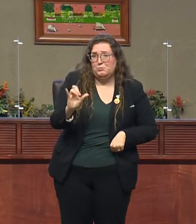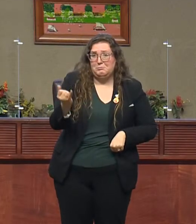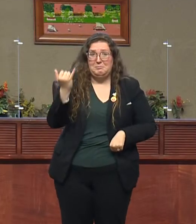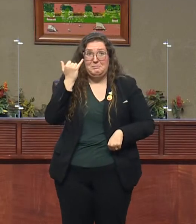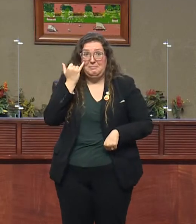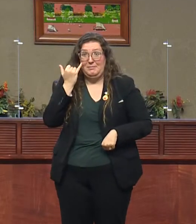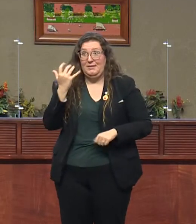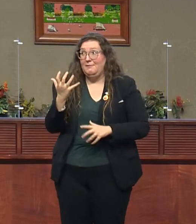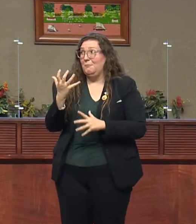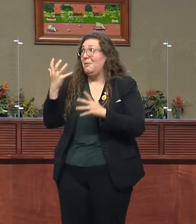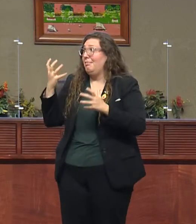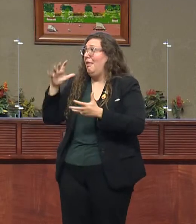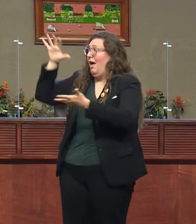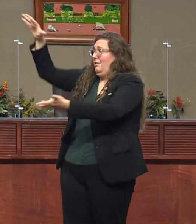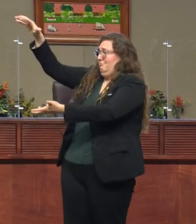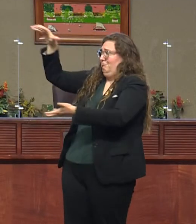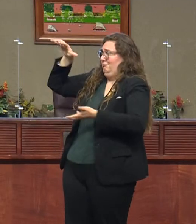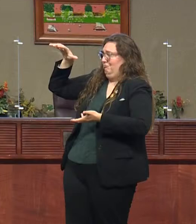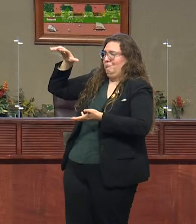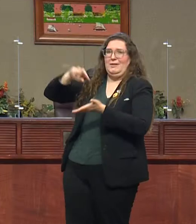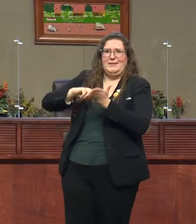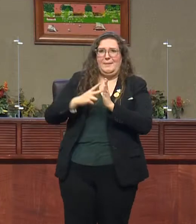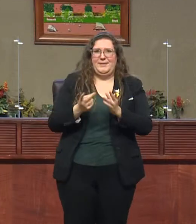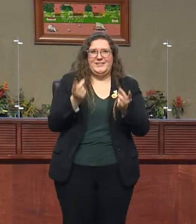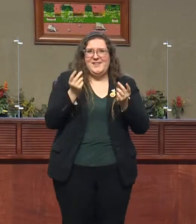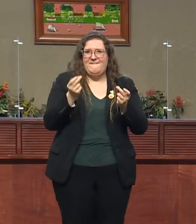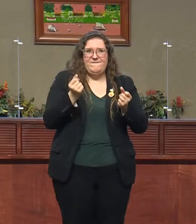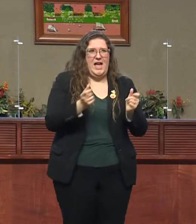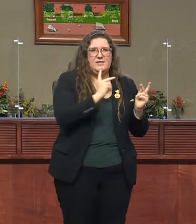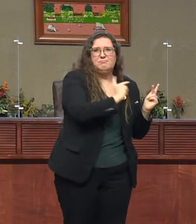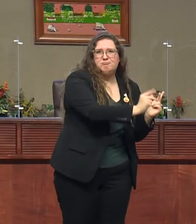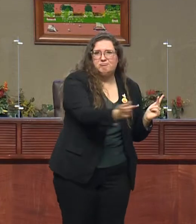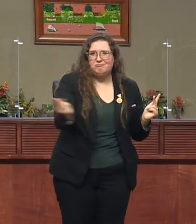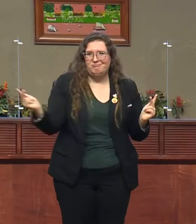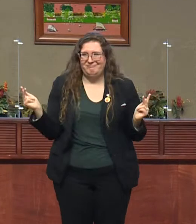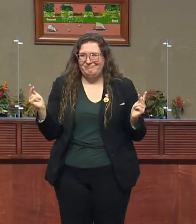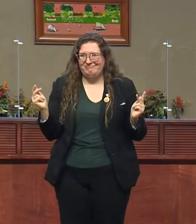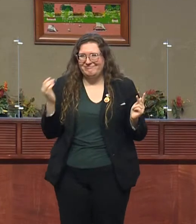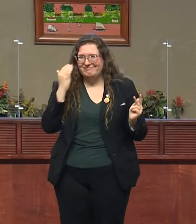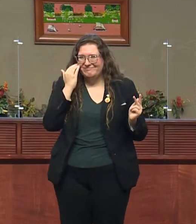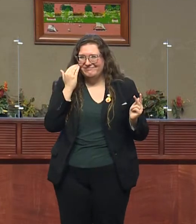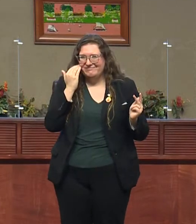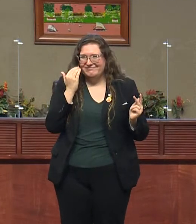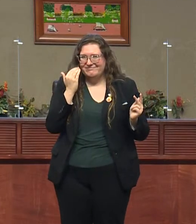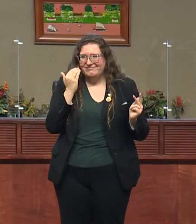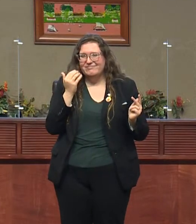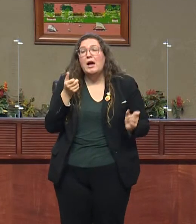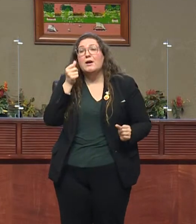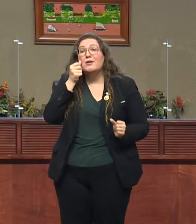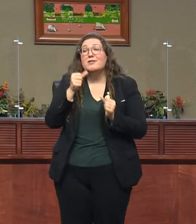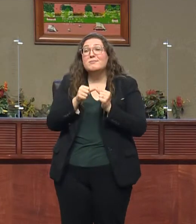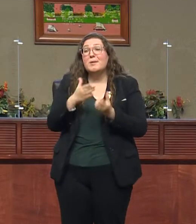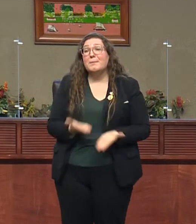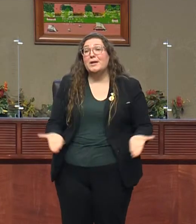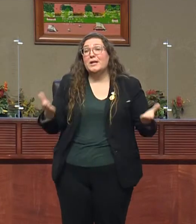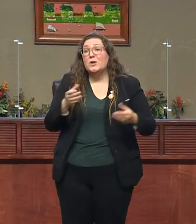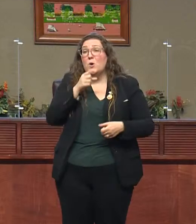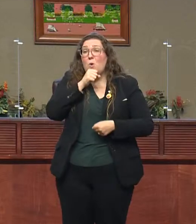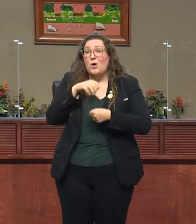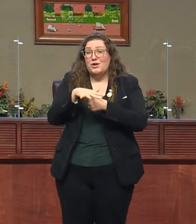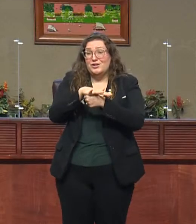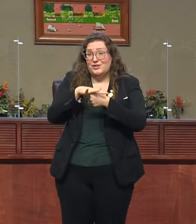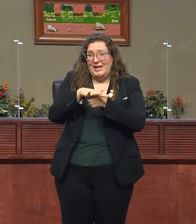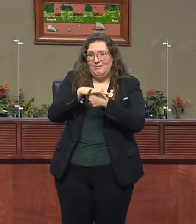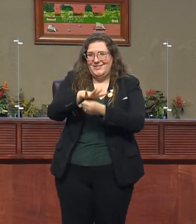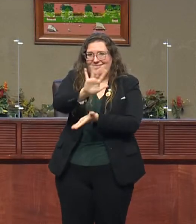the quicker that we can reach those points. But also remember, Orange County is a hub, Orlando is a